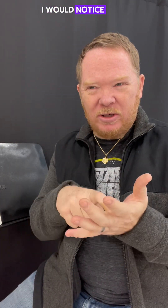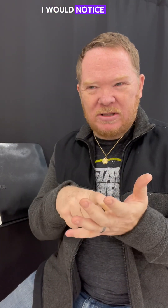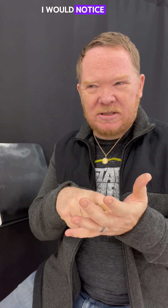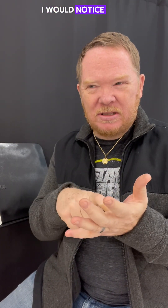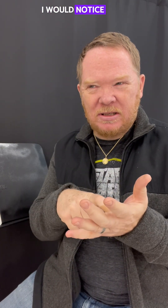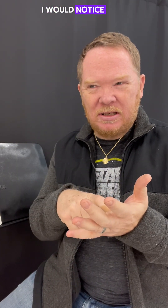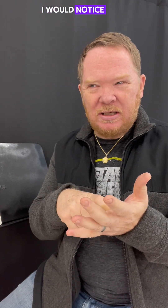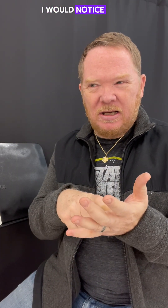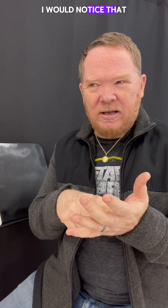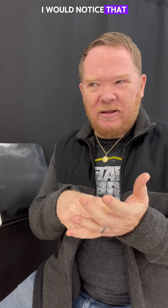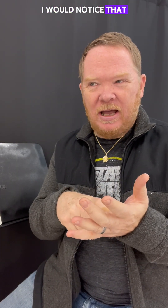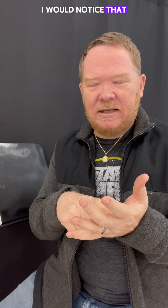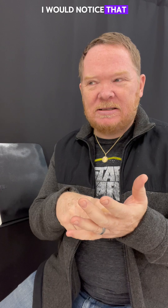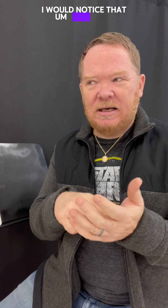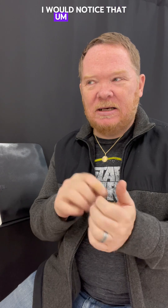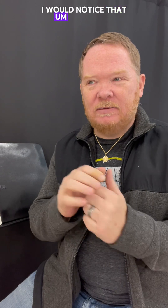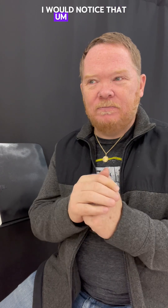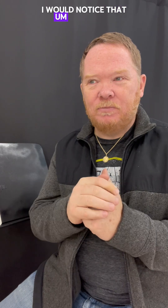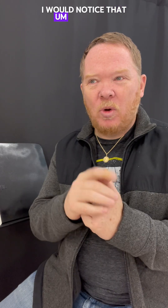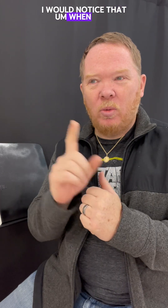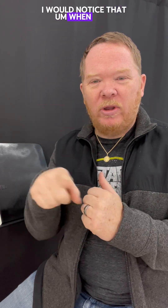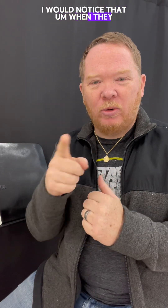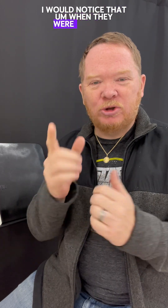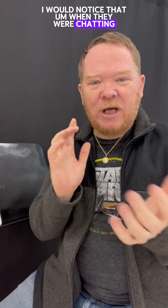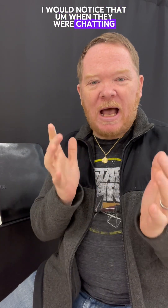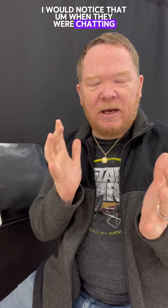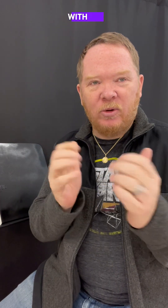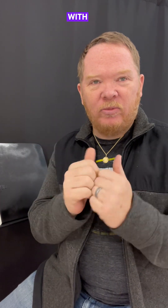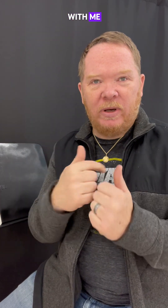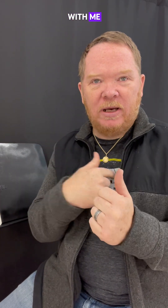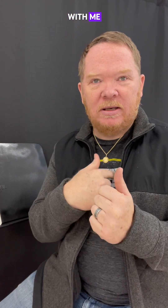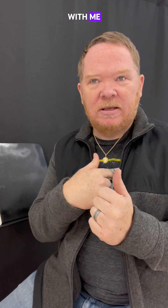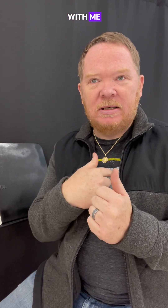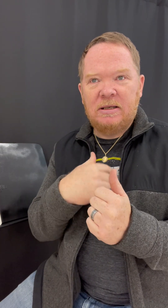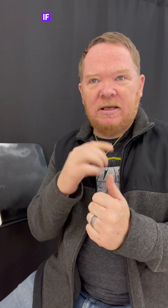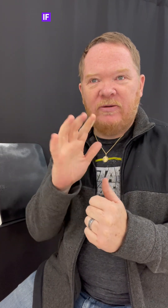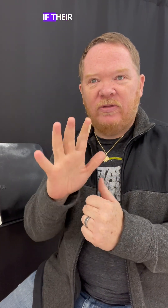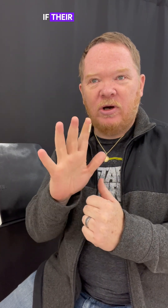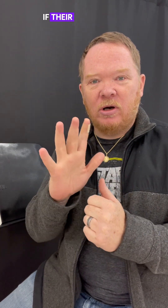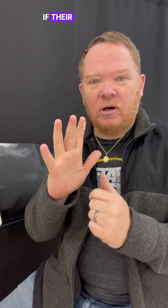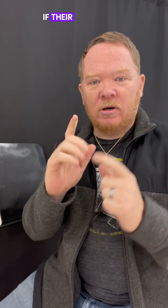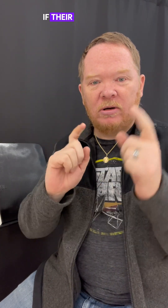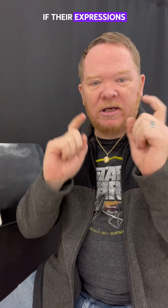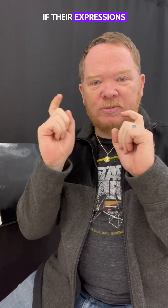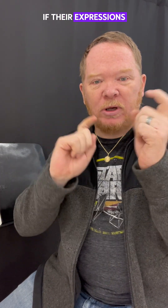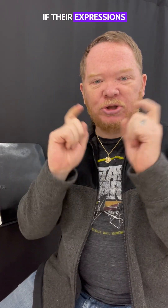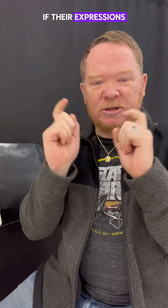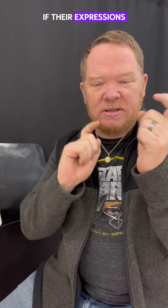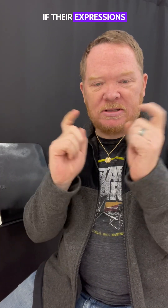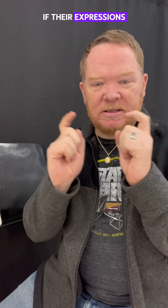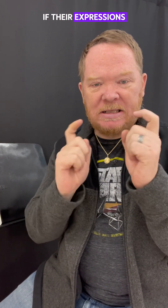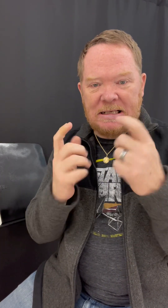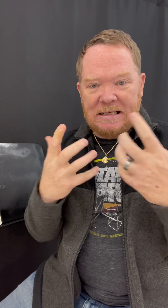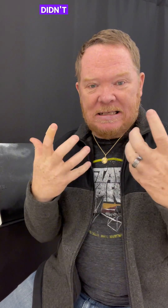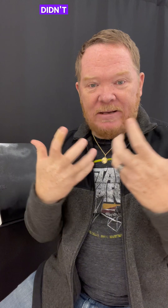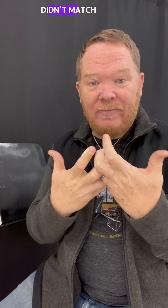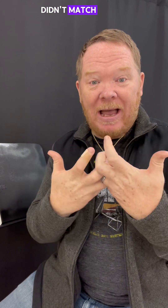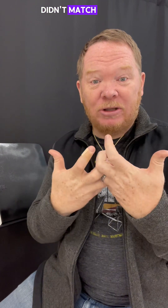notice that when they were chatting with me, if their expressions didn't match or